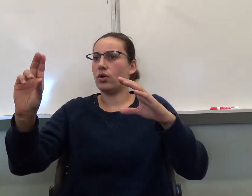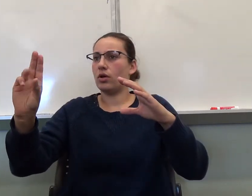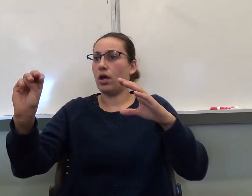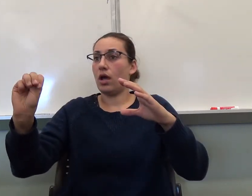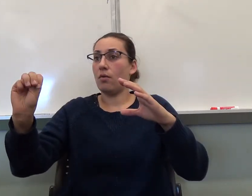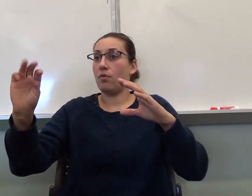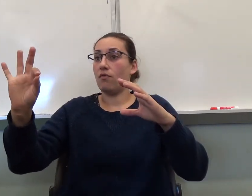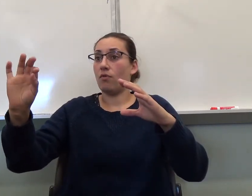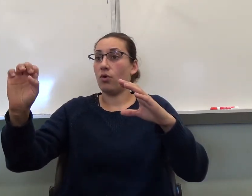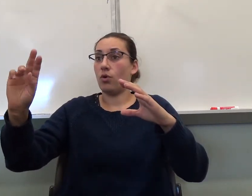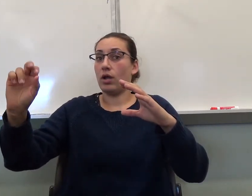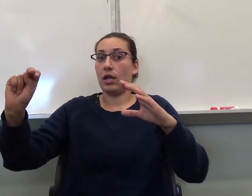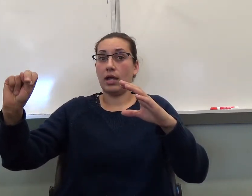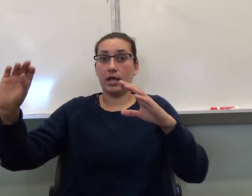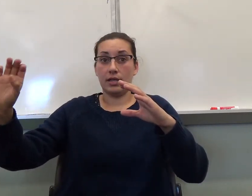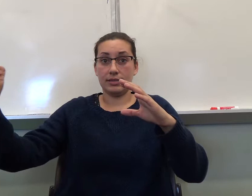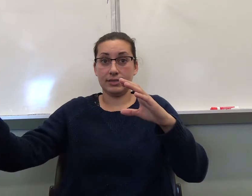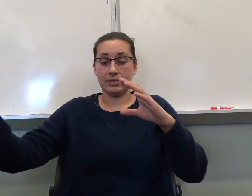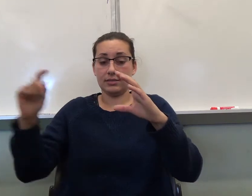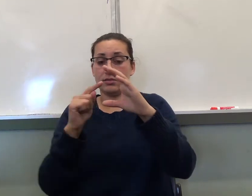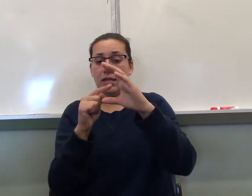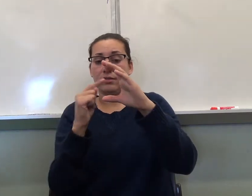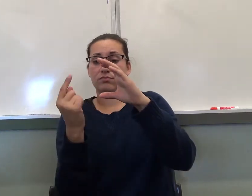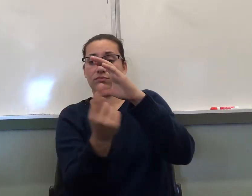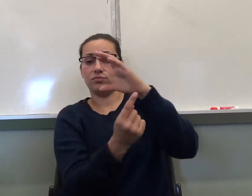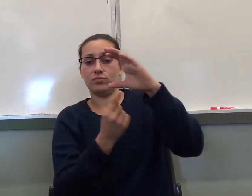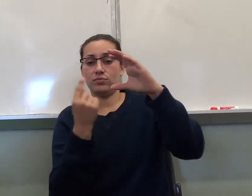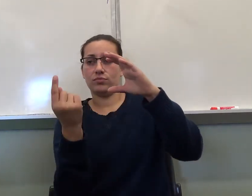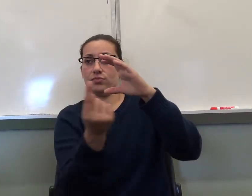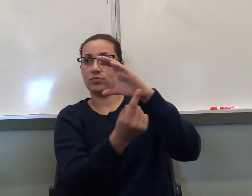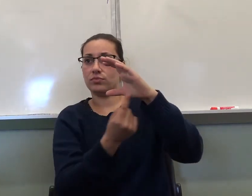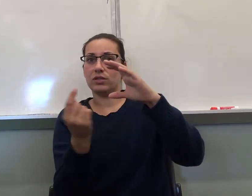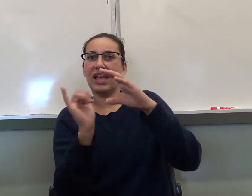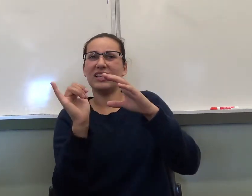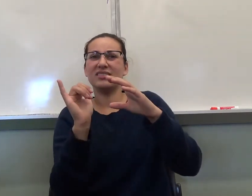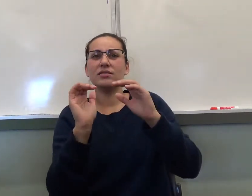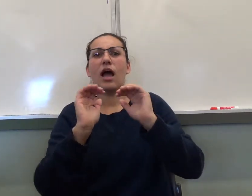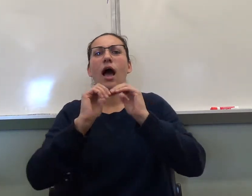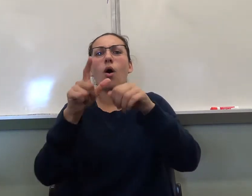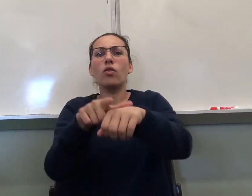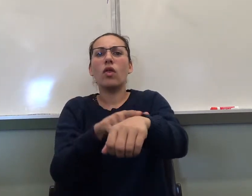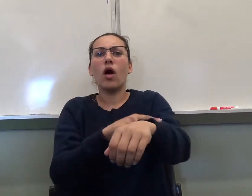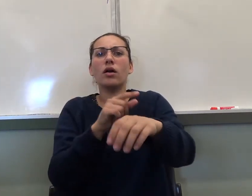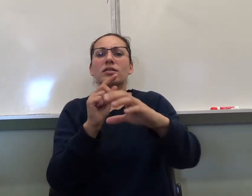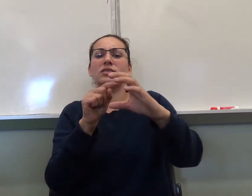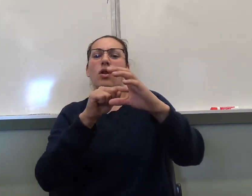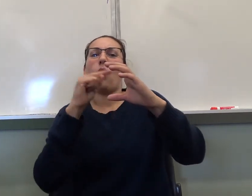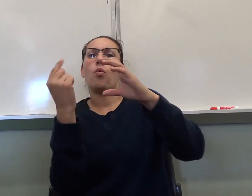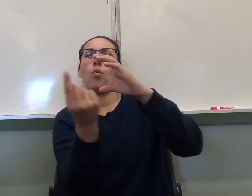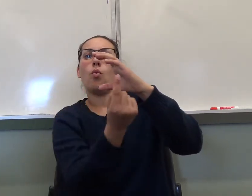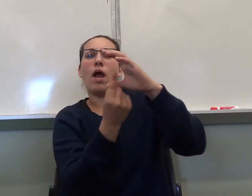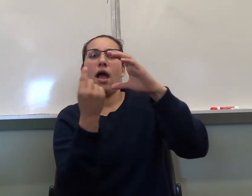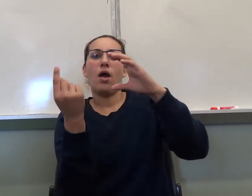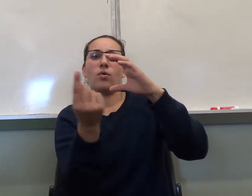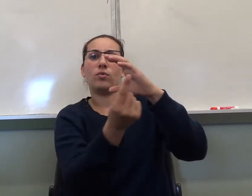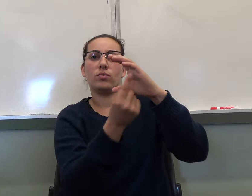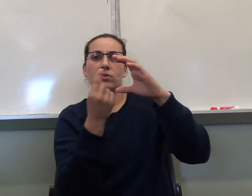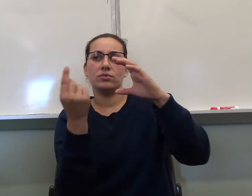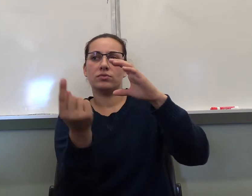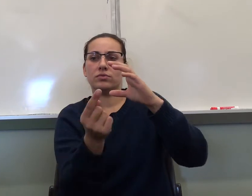is, you have to have the actual diameter, and that's what this is. That they're showing you the diameter. It turns out that this, from here to